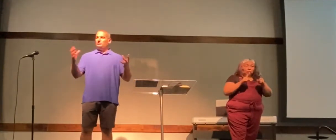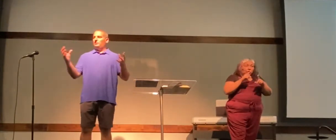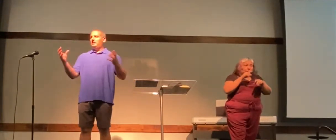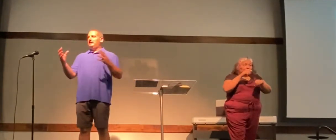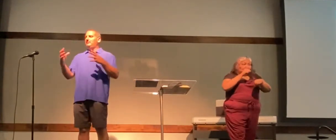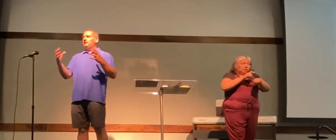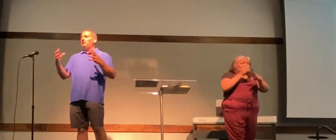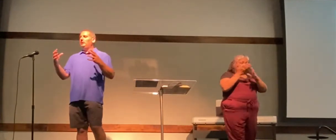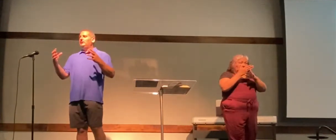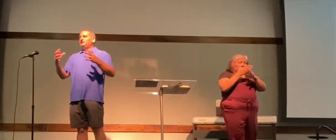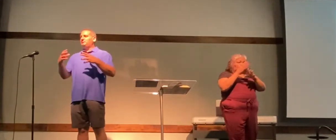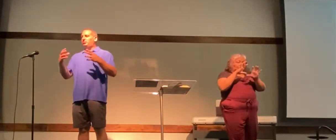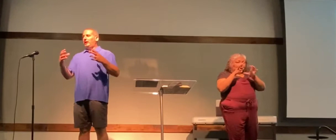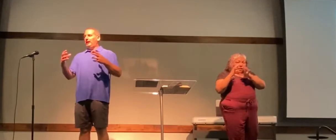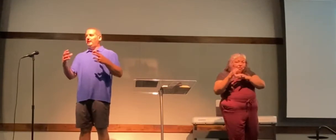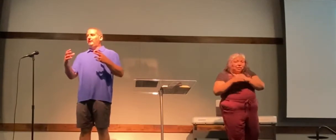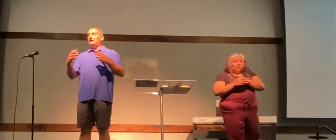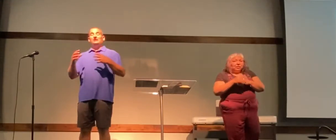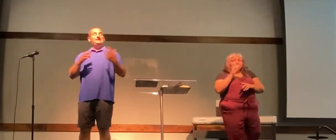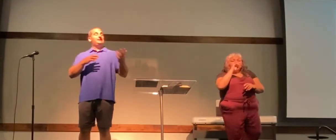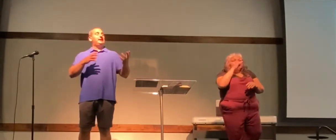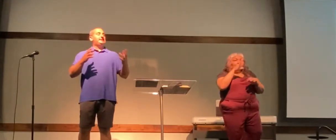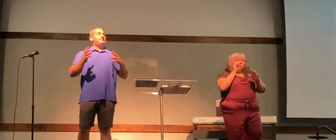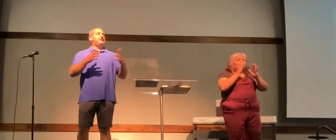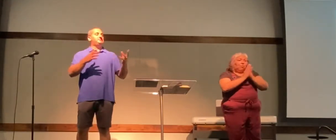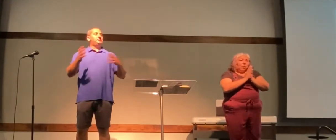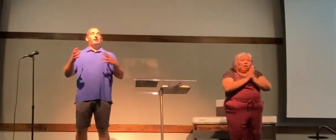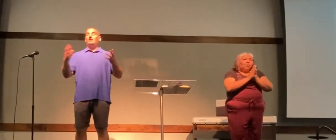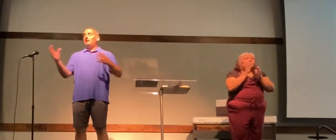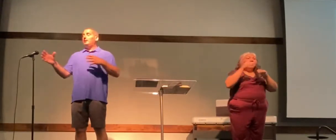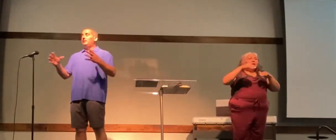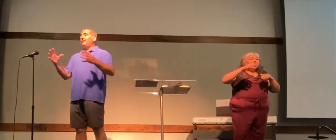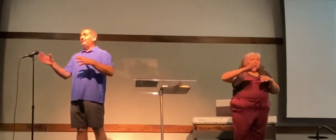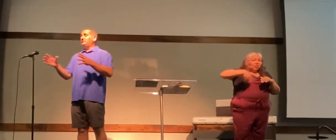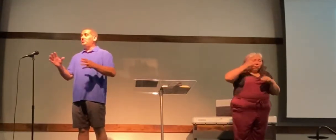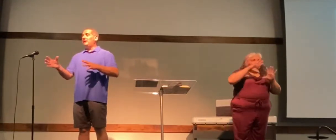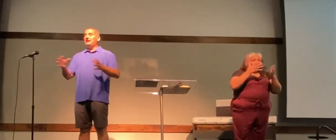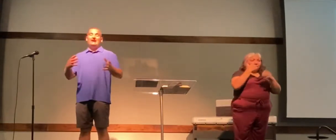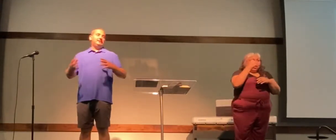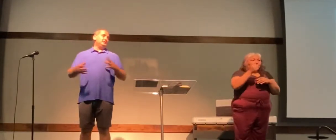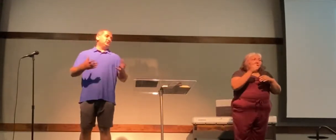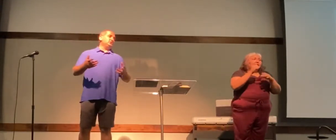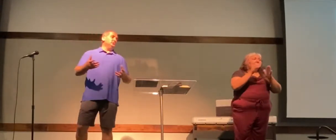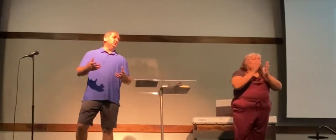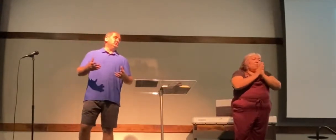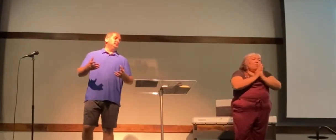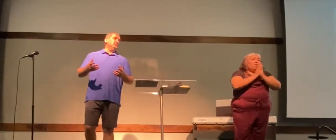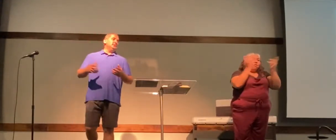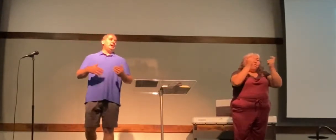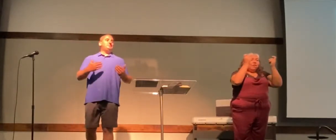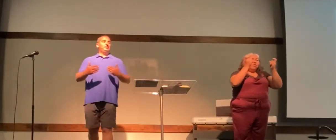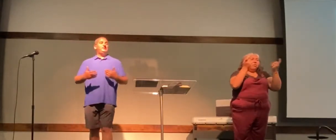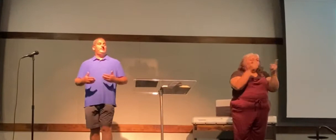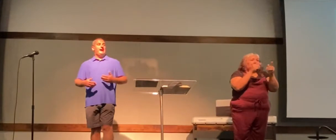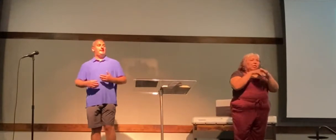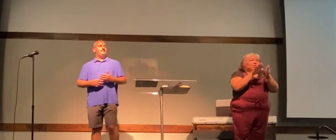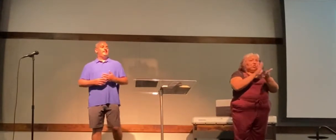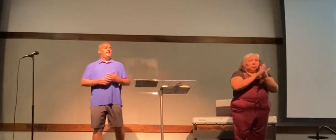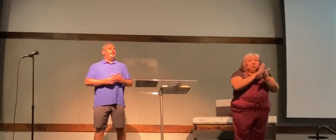the kids would be in the middle just praying, and they're late to class because prayer revivals were breaking out in their schools.